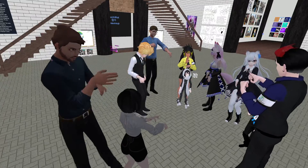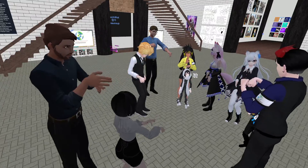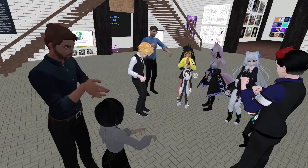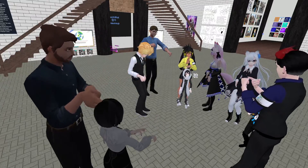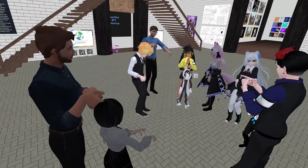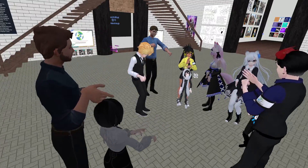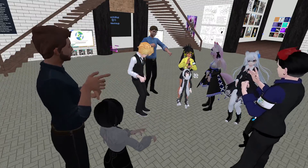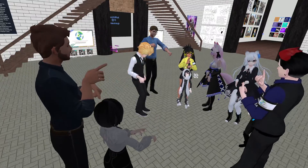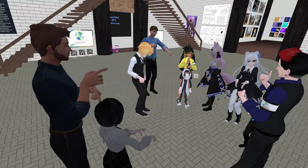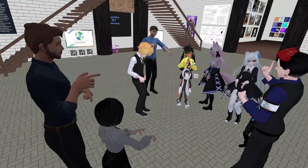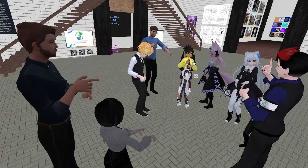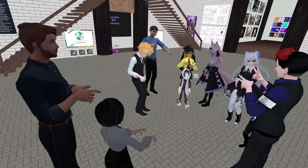Movie?